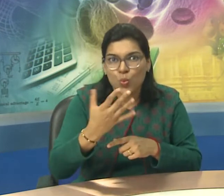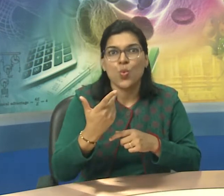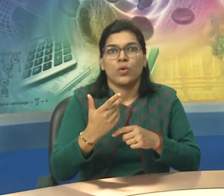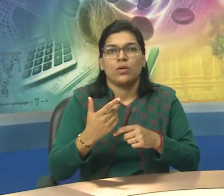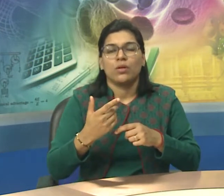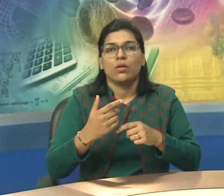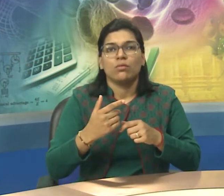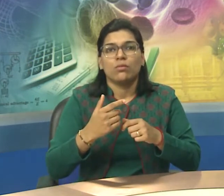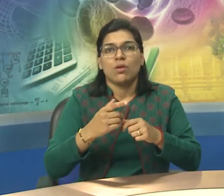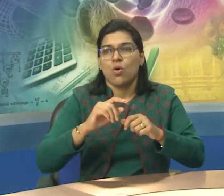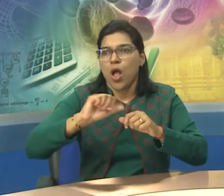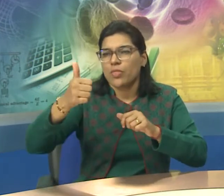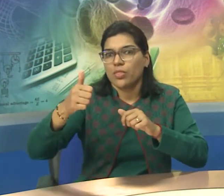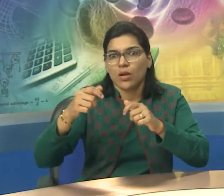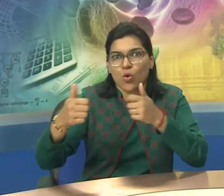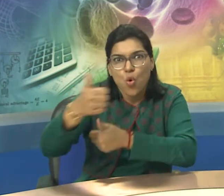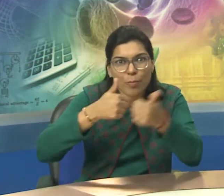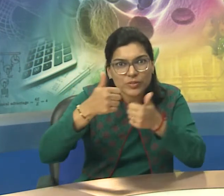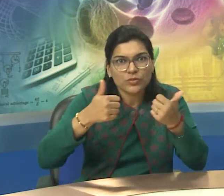and new ventures also start in business.